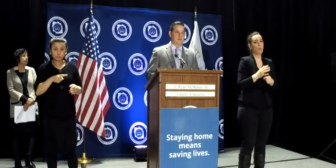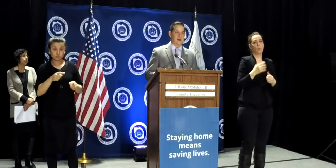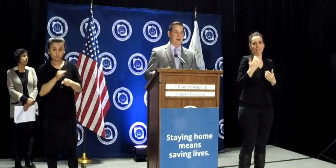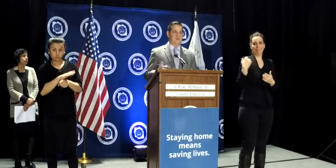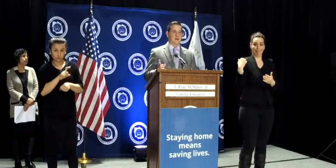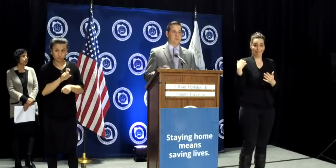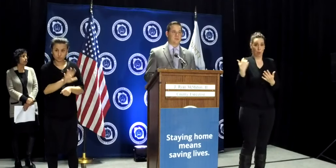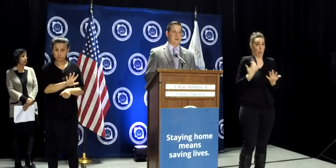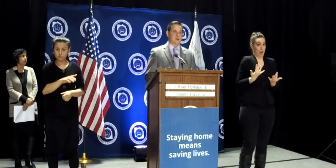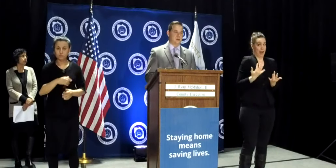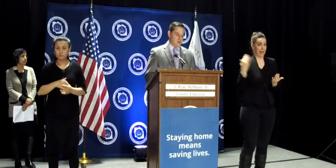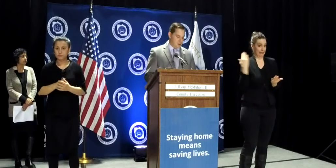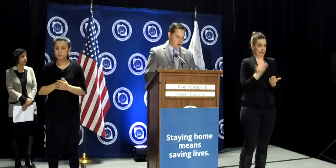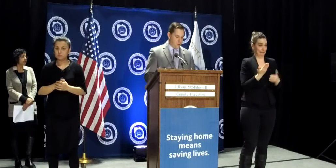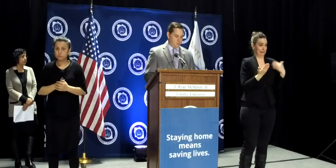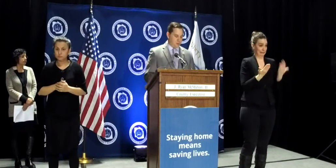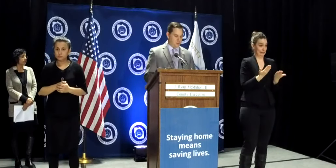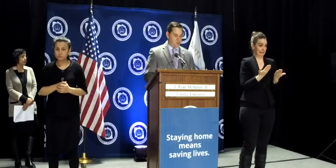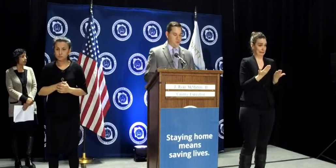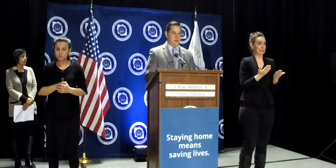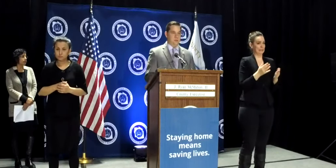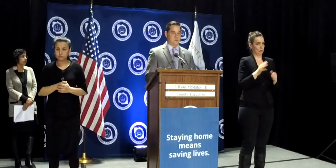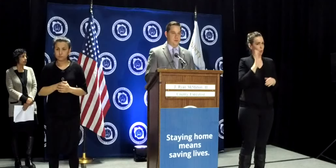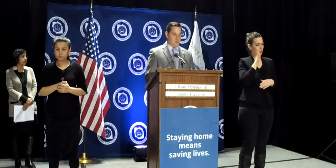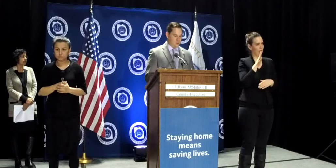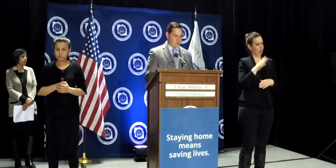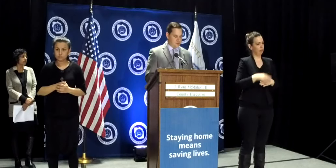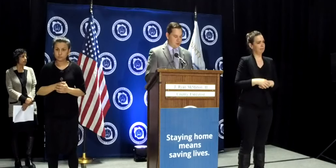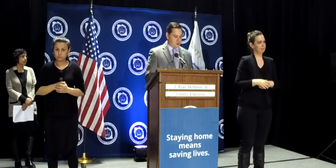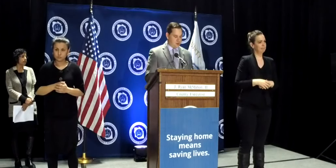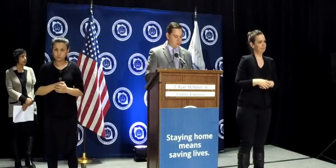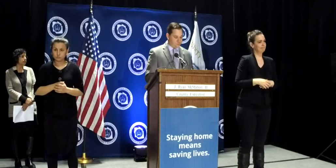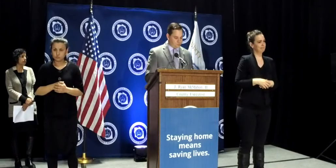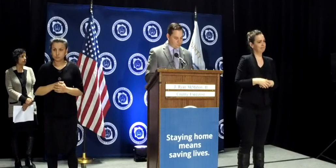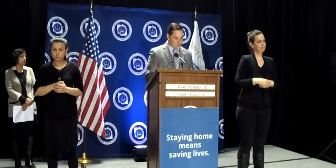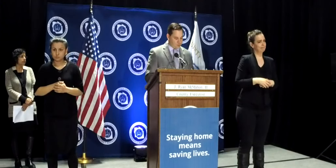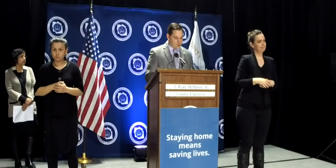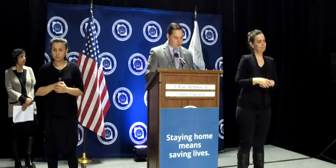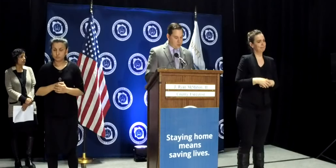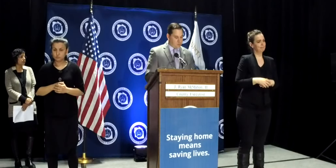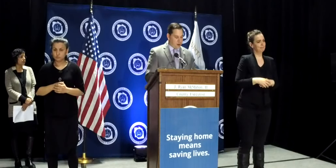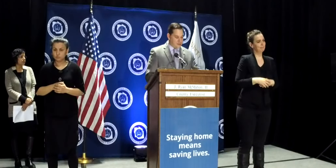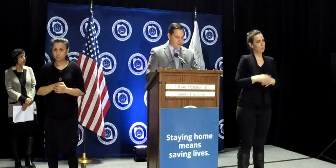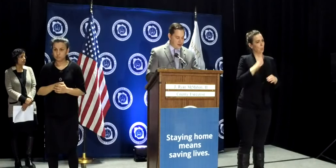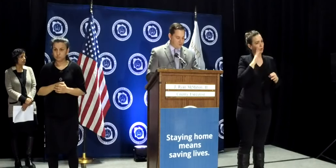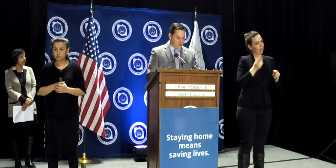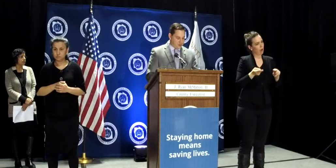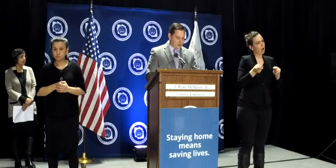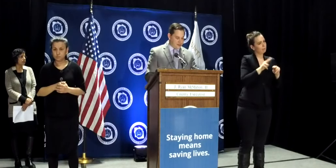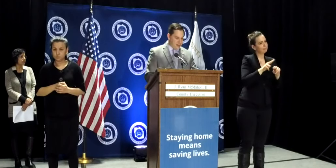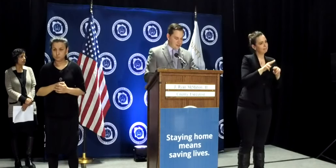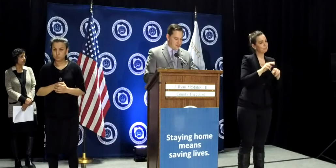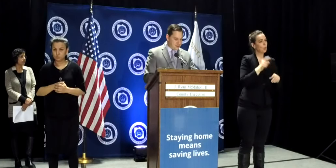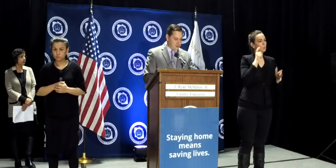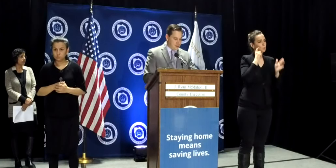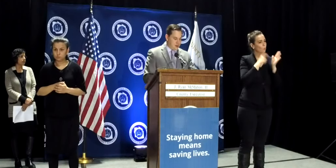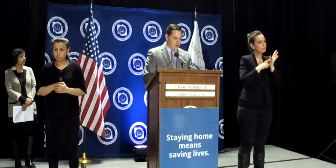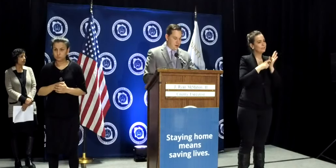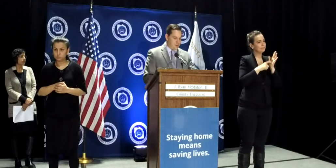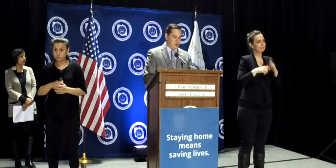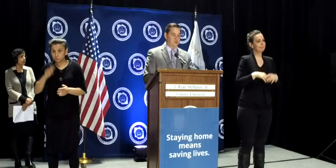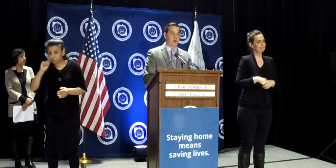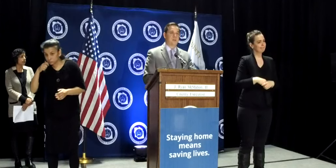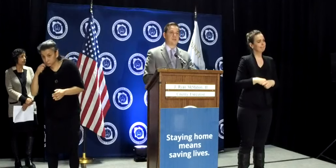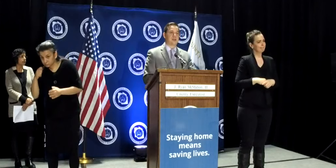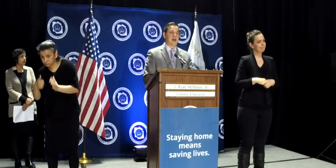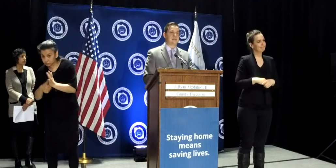between 7.5% and 8%, probably closer to 8% when it's all said and done. Process after a test,